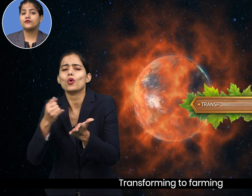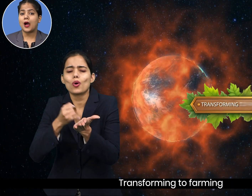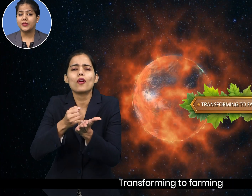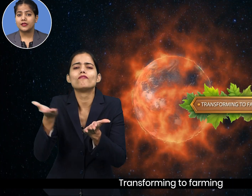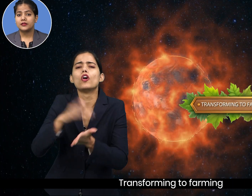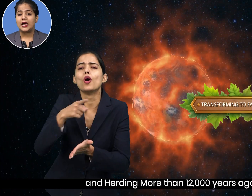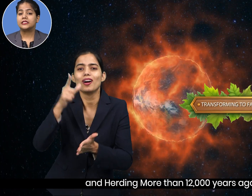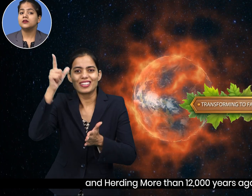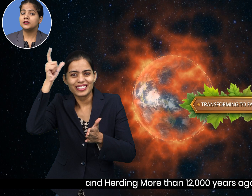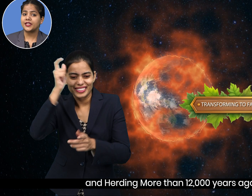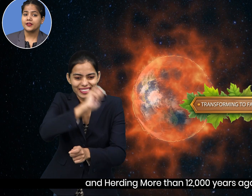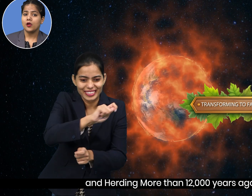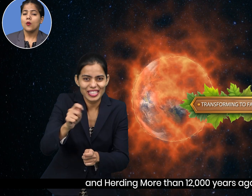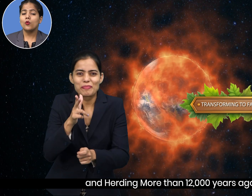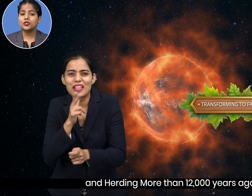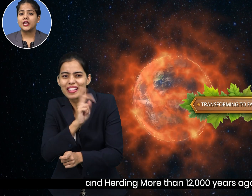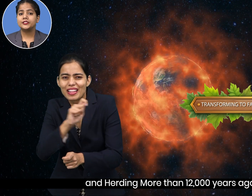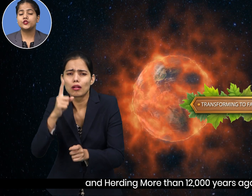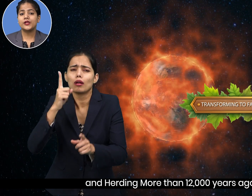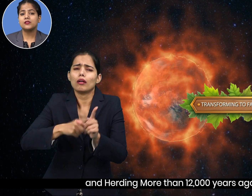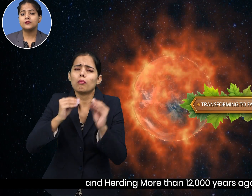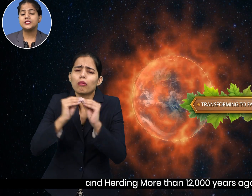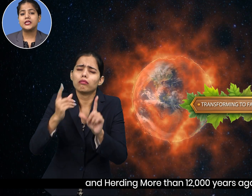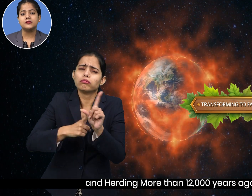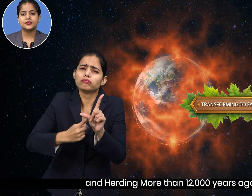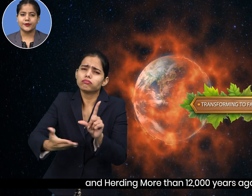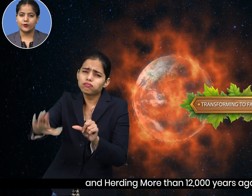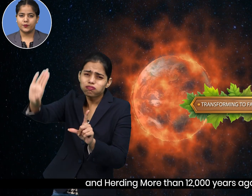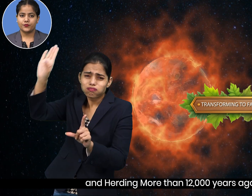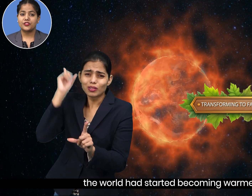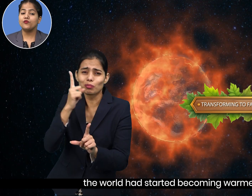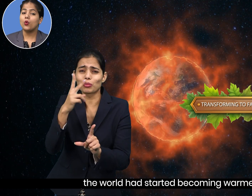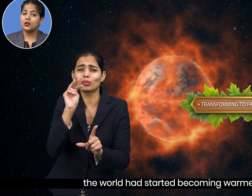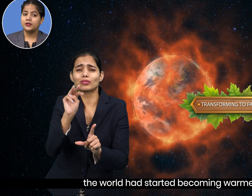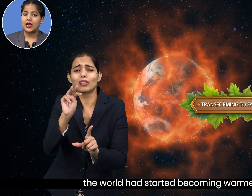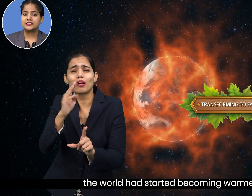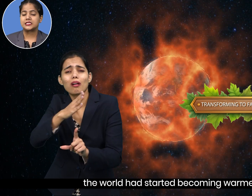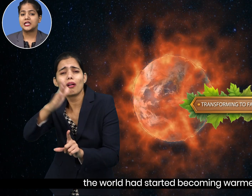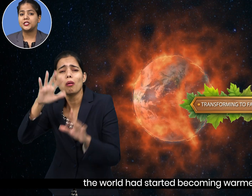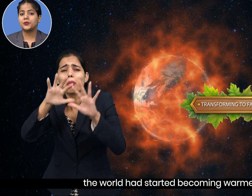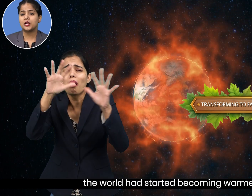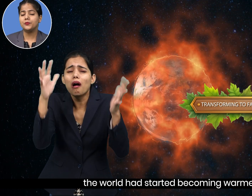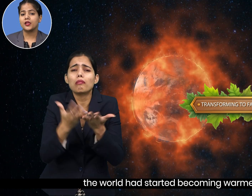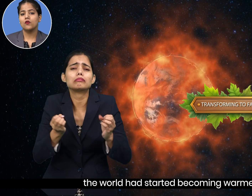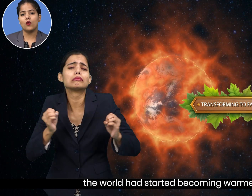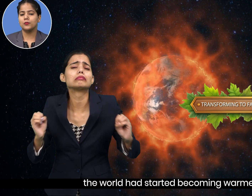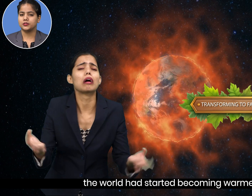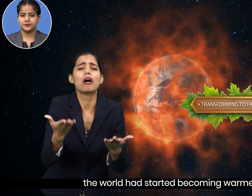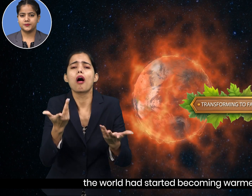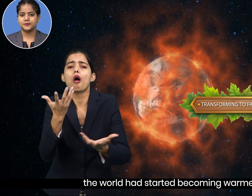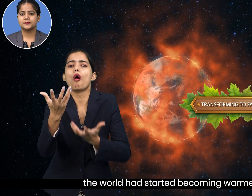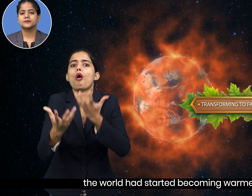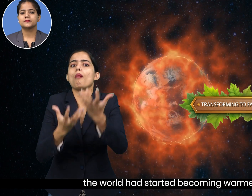Transforming to farming and herding more than 12,000 years ago, the world had started becoming